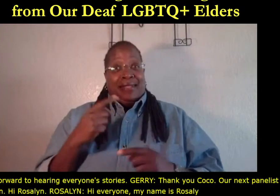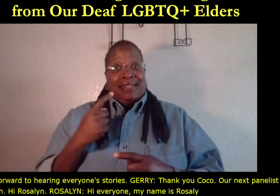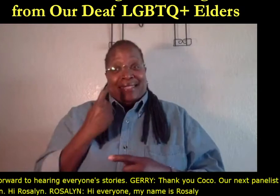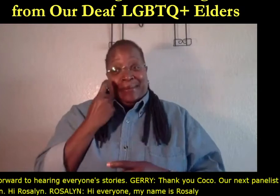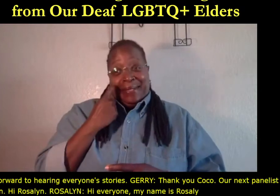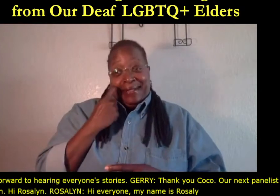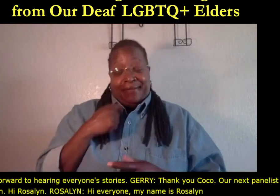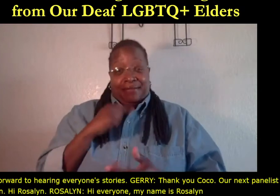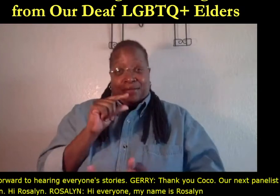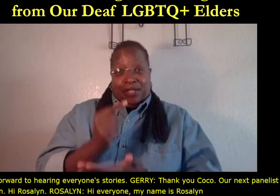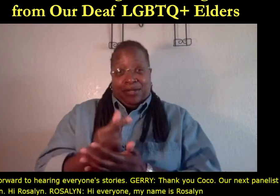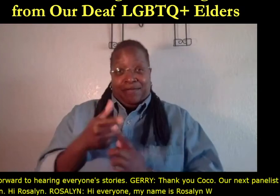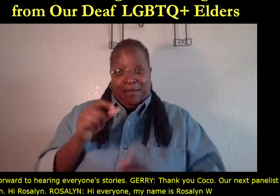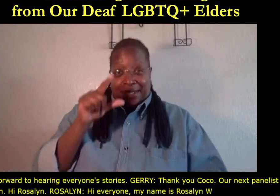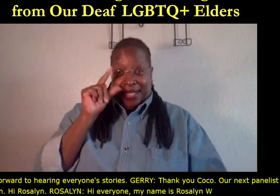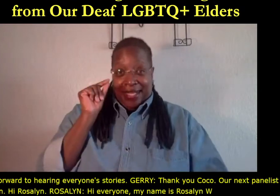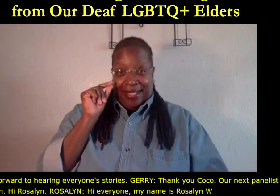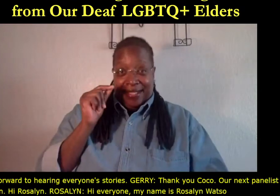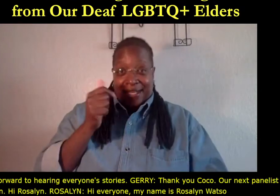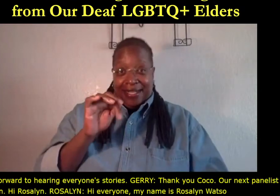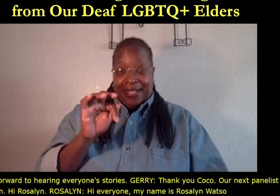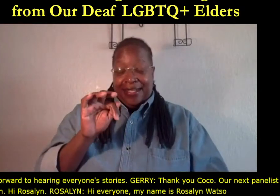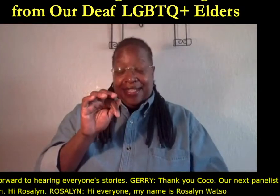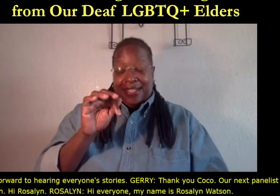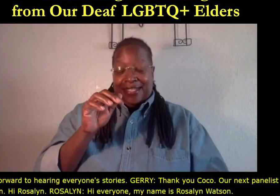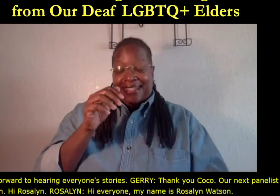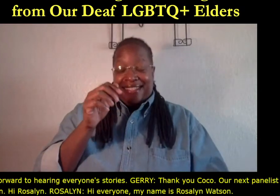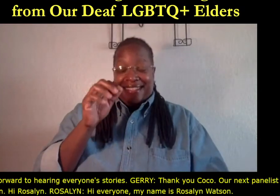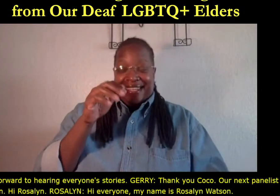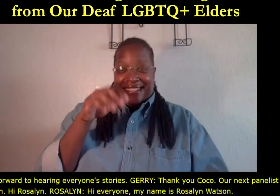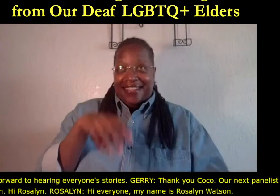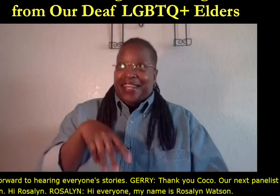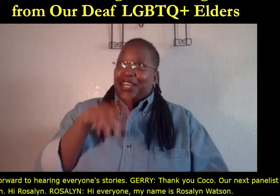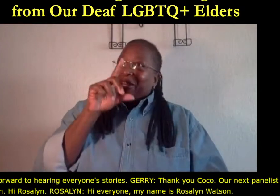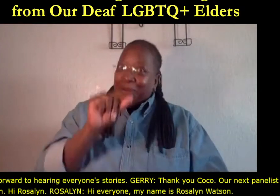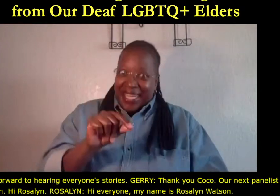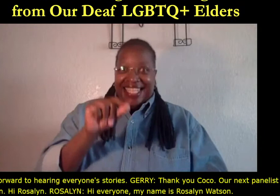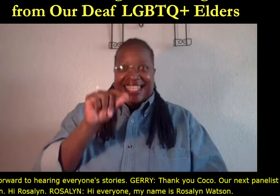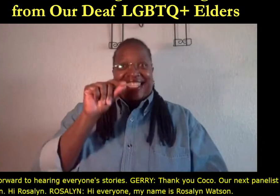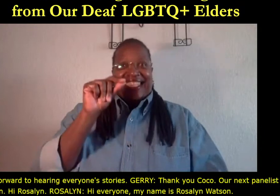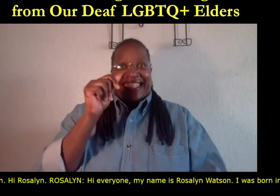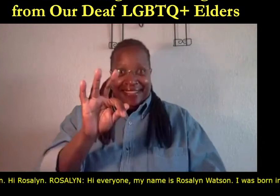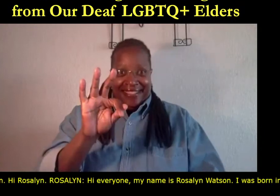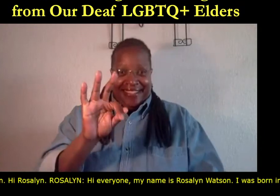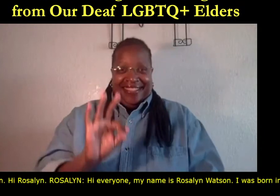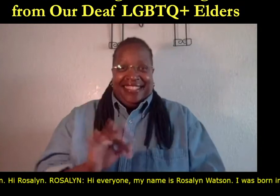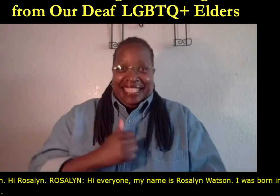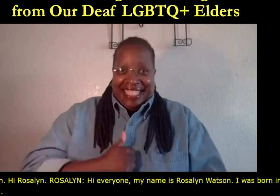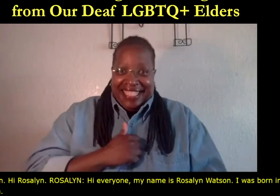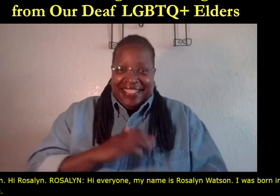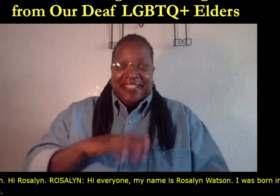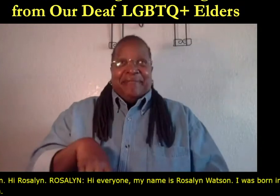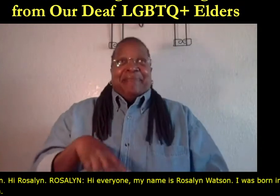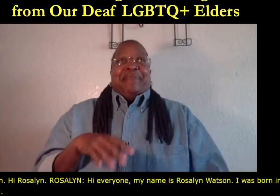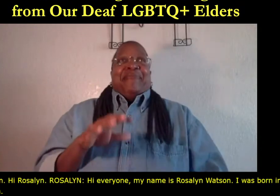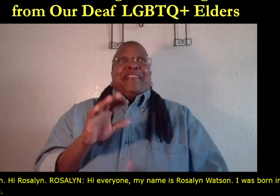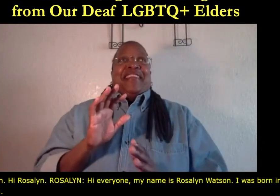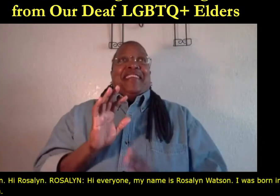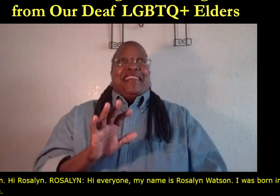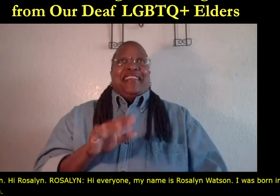states moved there but recently i graduated from gallaudet in 2019 sorry my